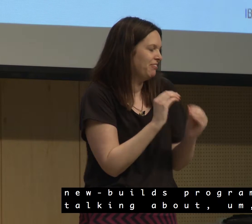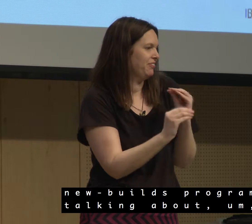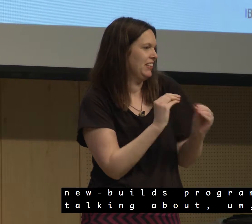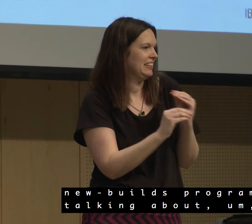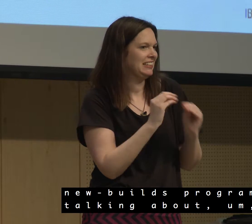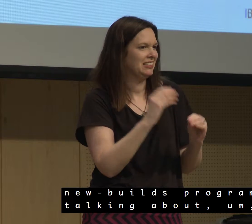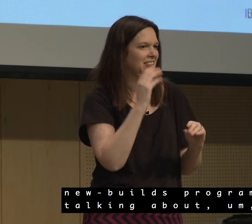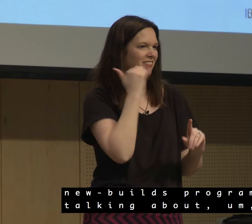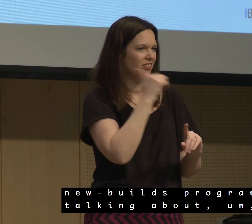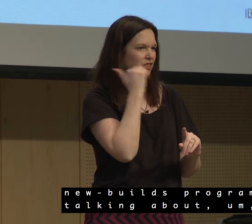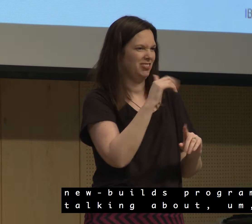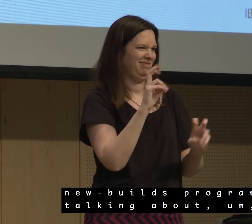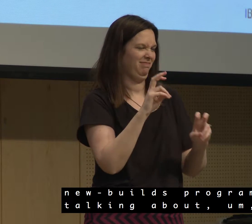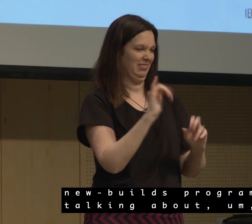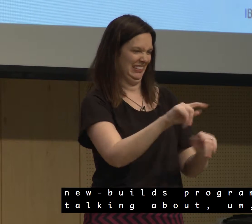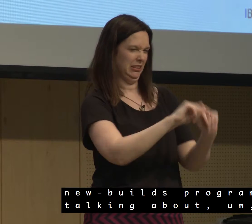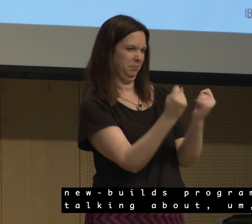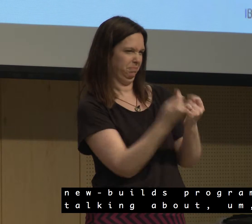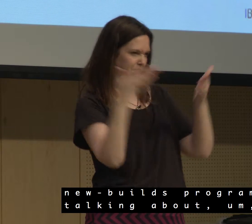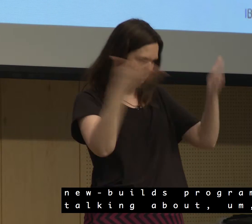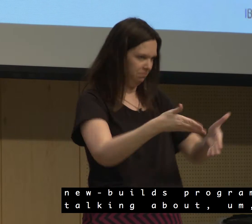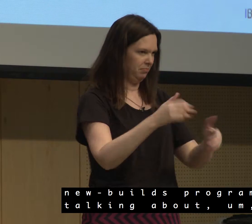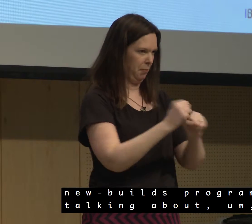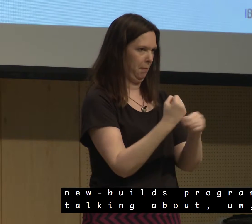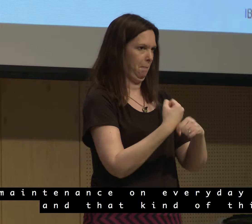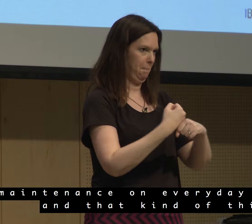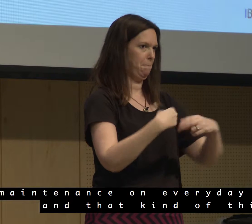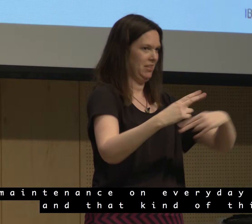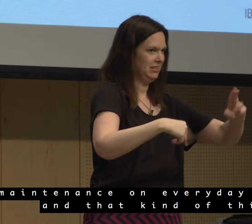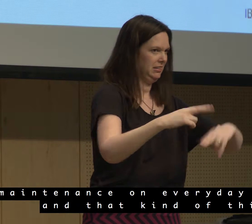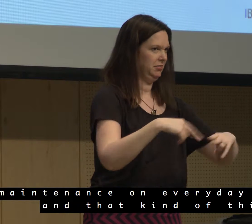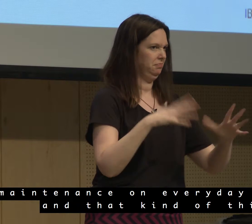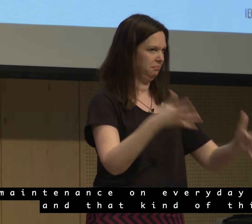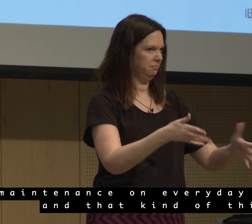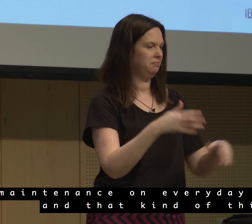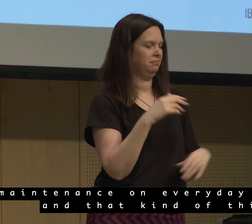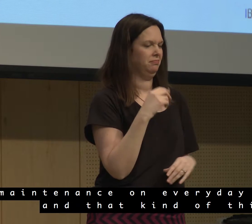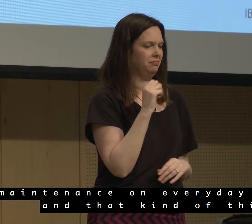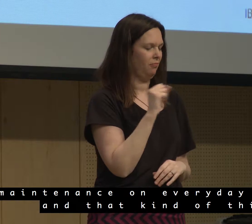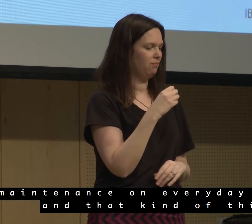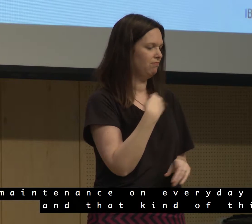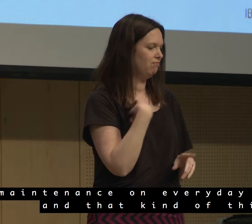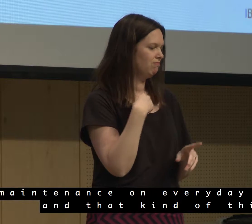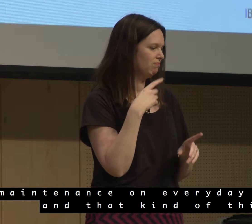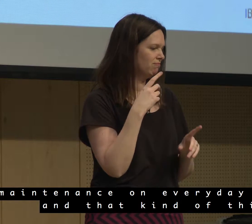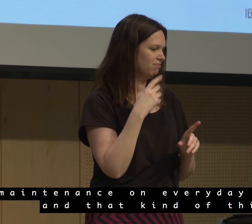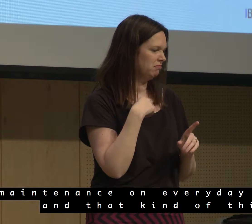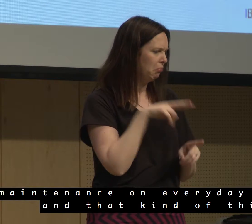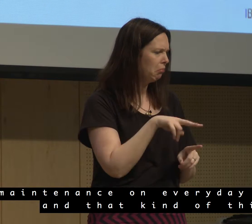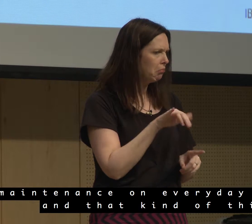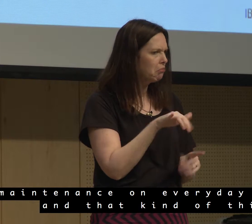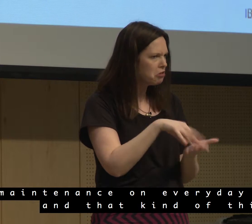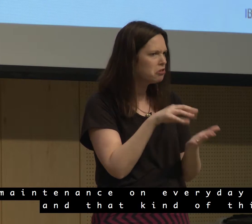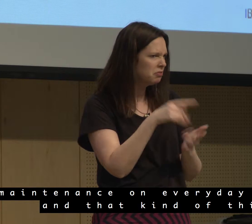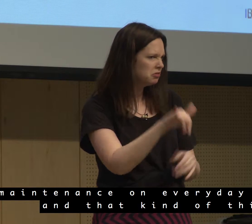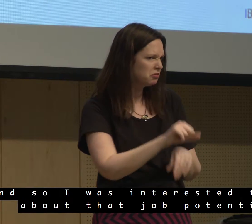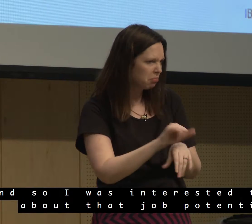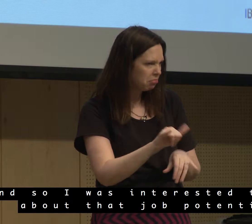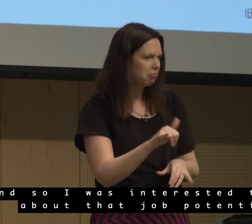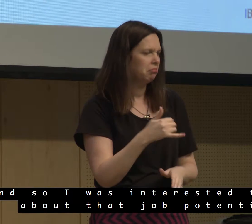new builds program talking about maintenance on everyday builds and that kind of thing. And so I